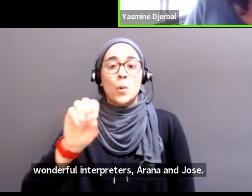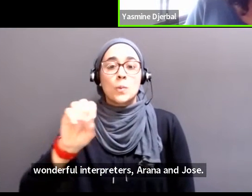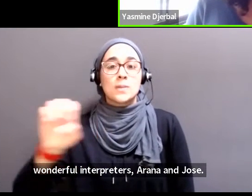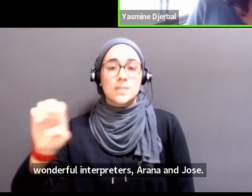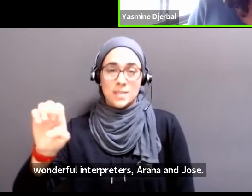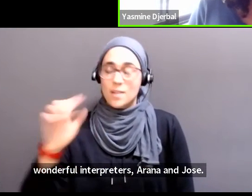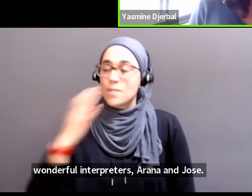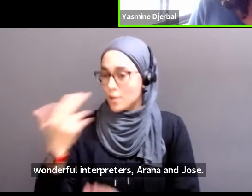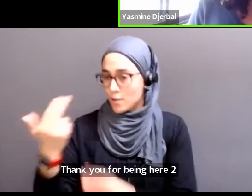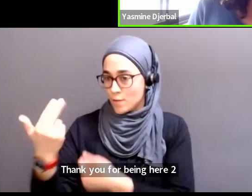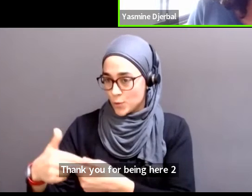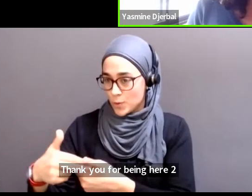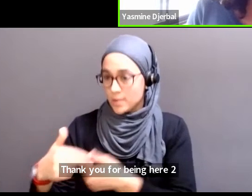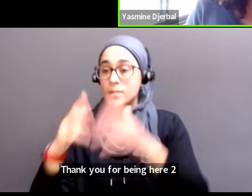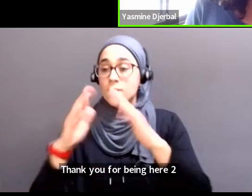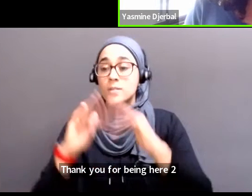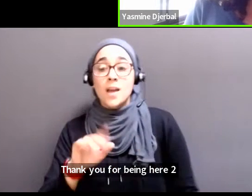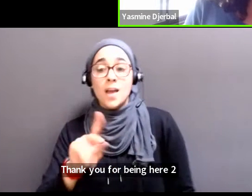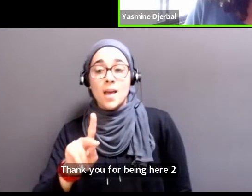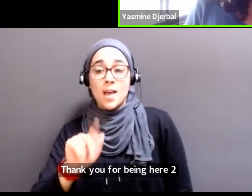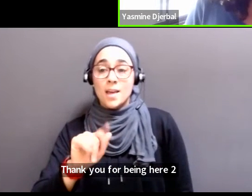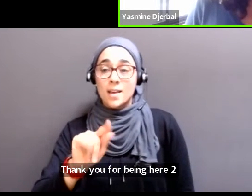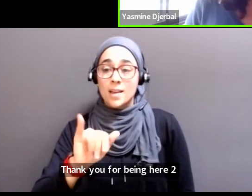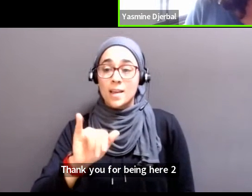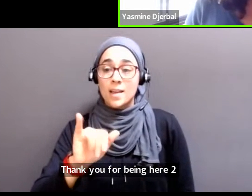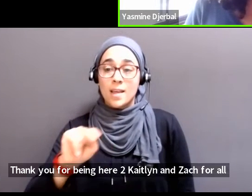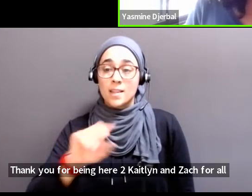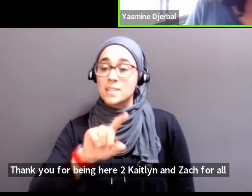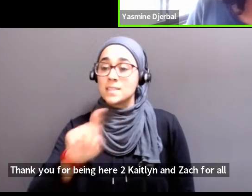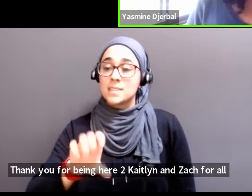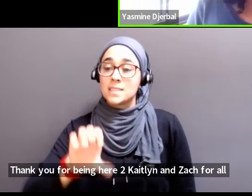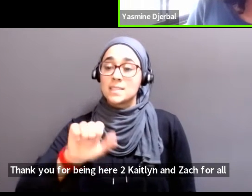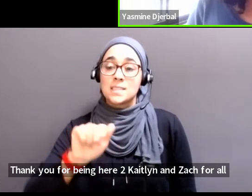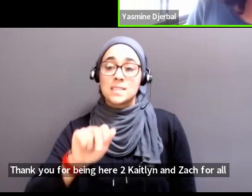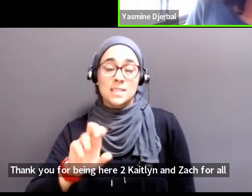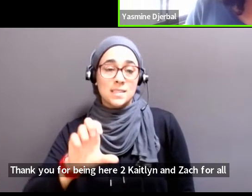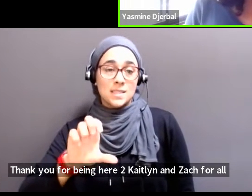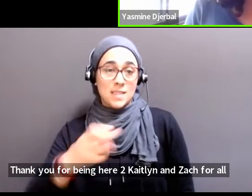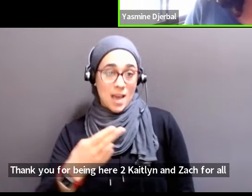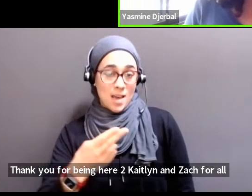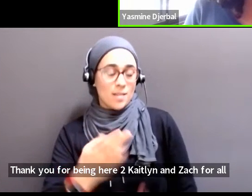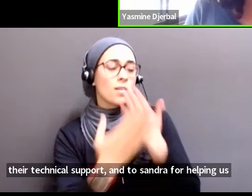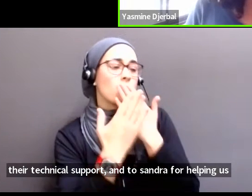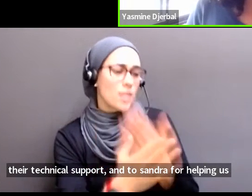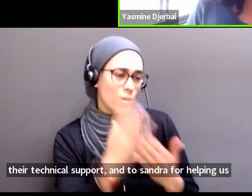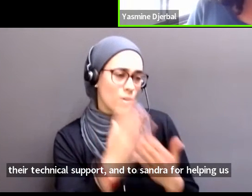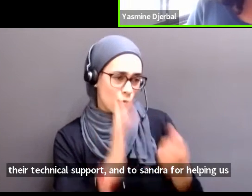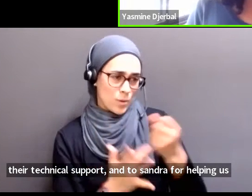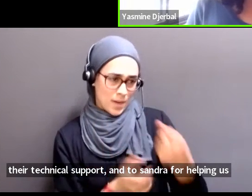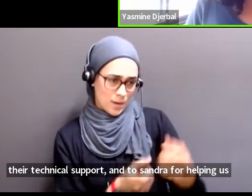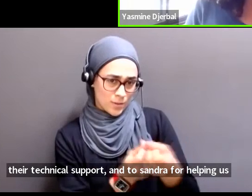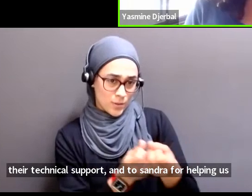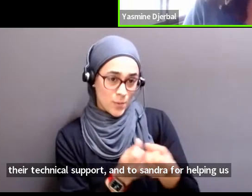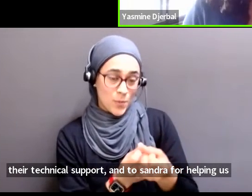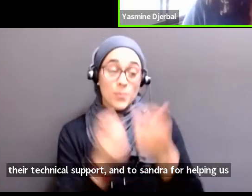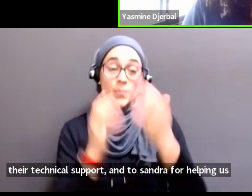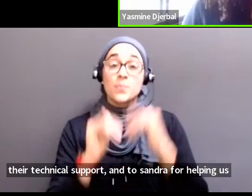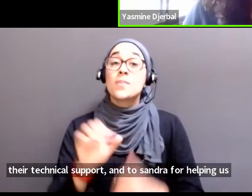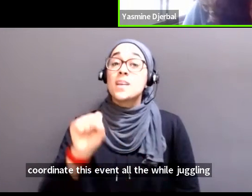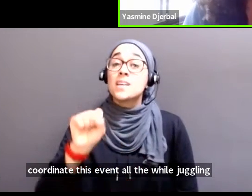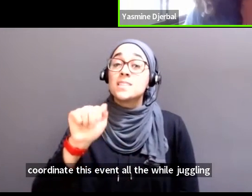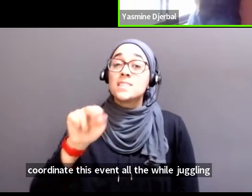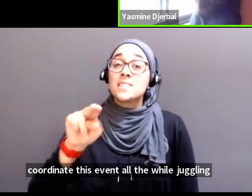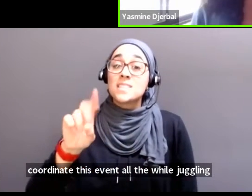all their technical support. And to Sandra for helping us coordinate this event, all the while juggling